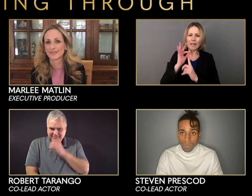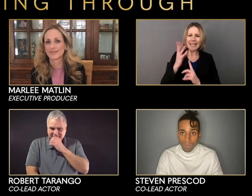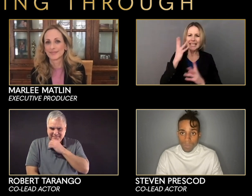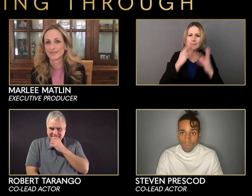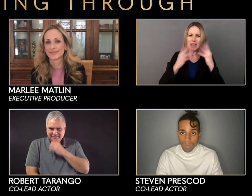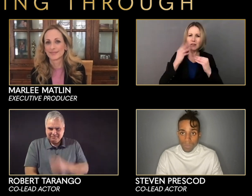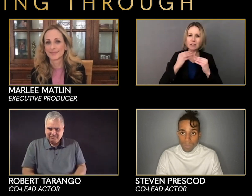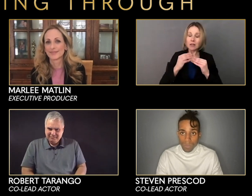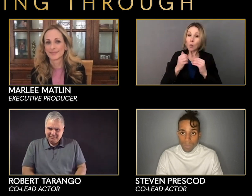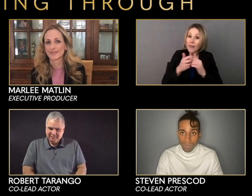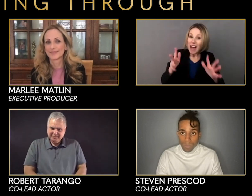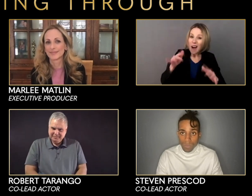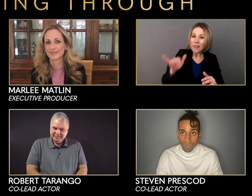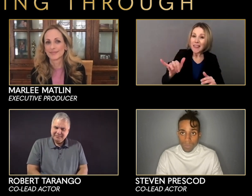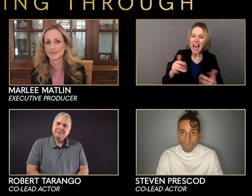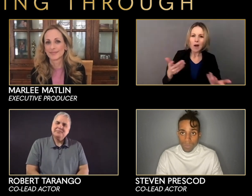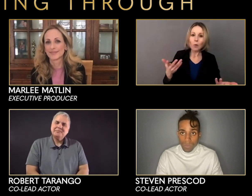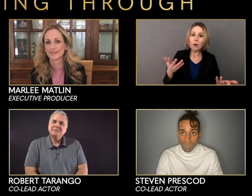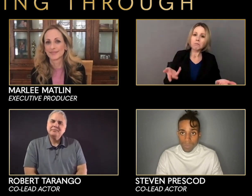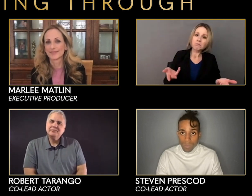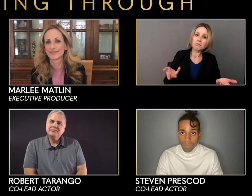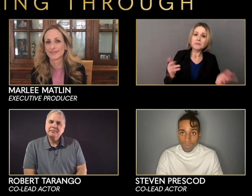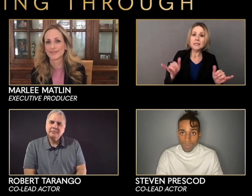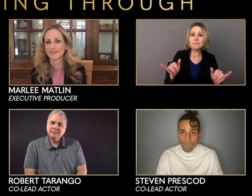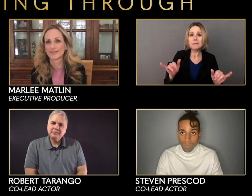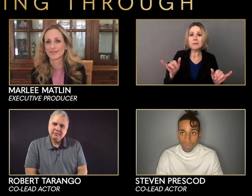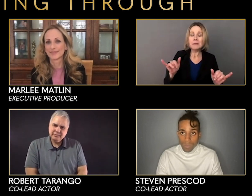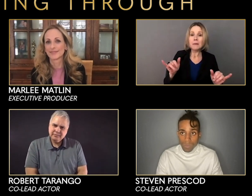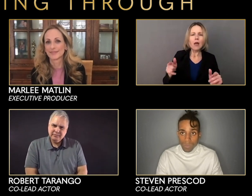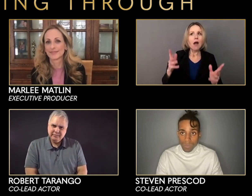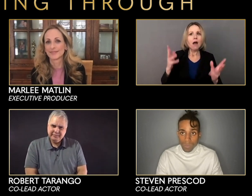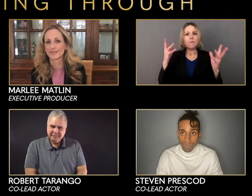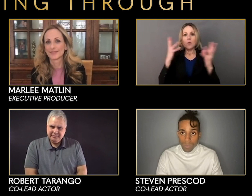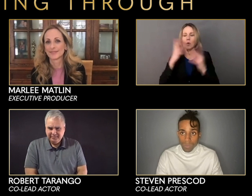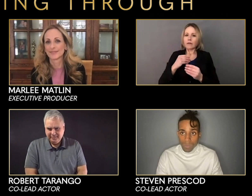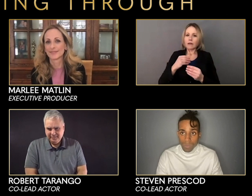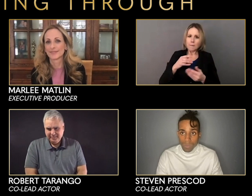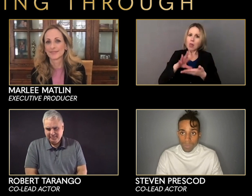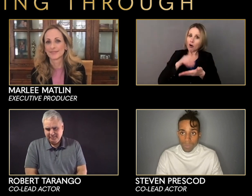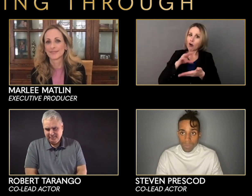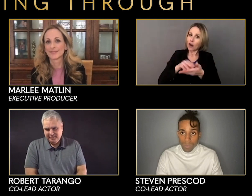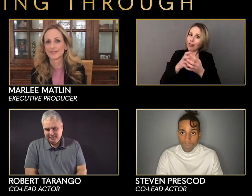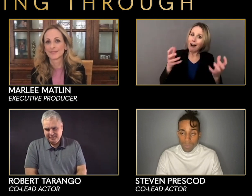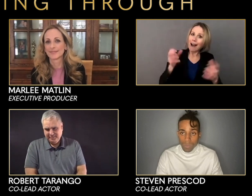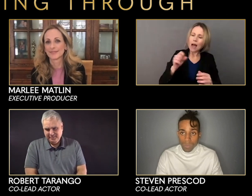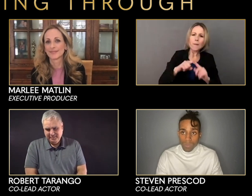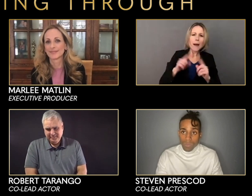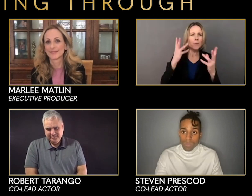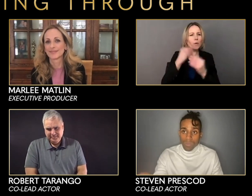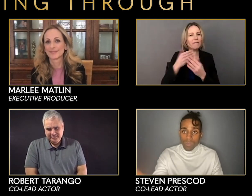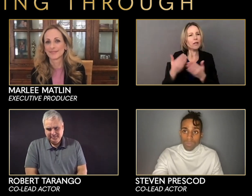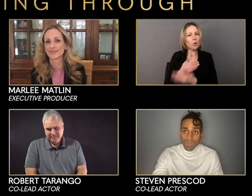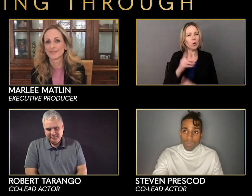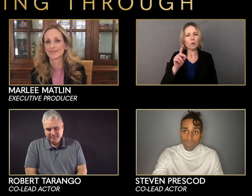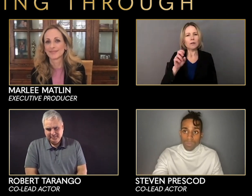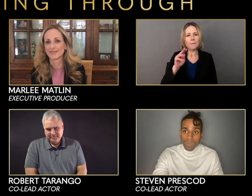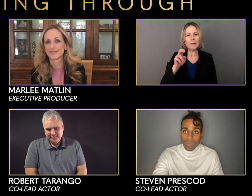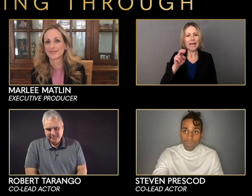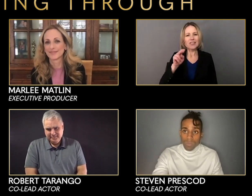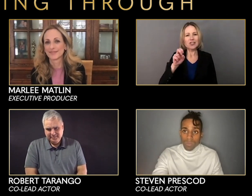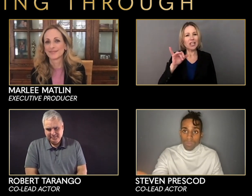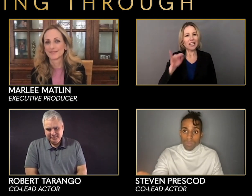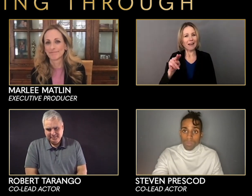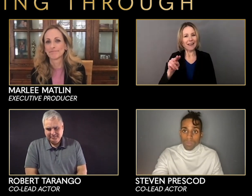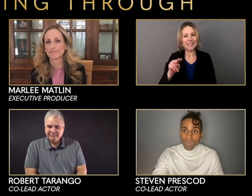definitely a learning curve, but like such a beautiful new dimension to have as part of storytelling. Right. I want to ask Stephen,